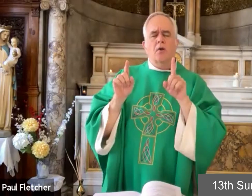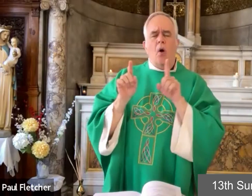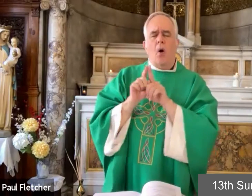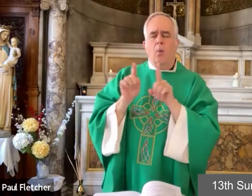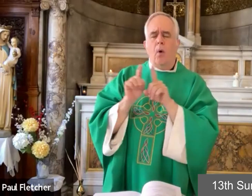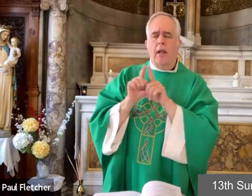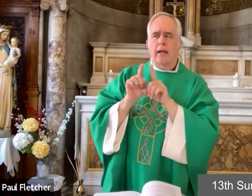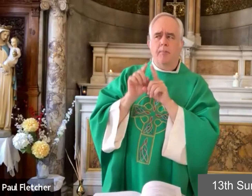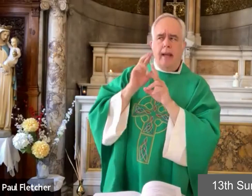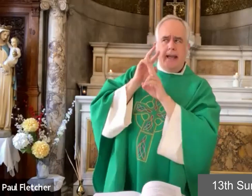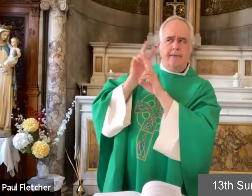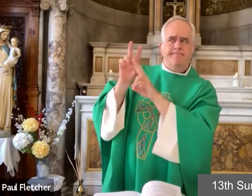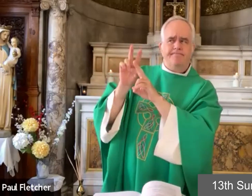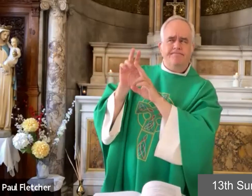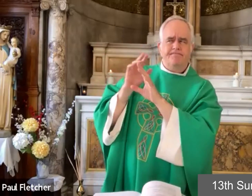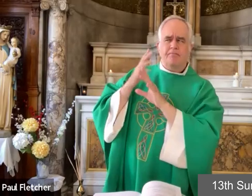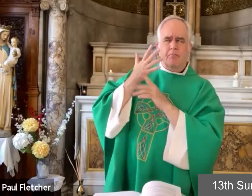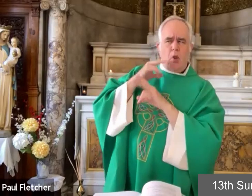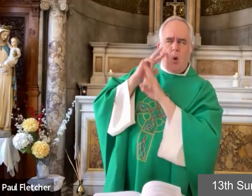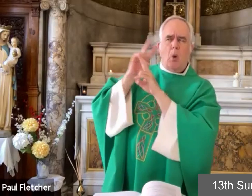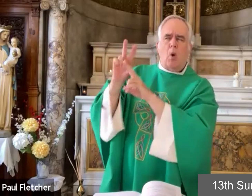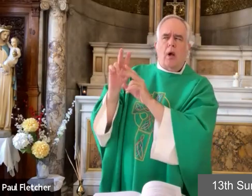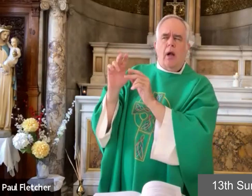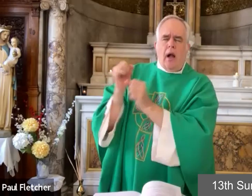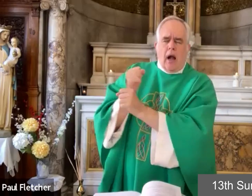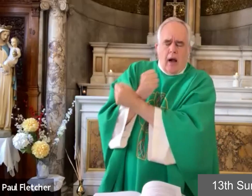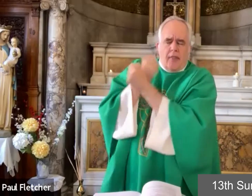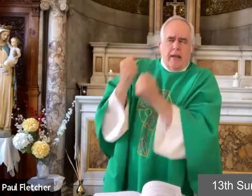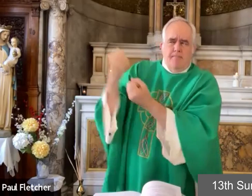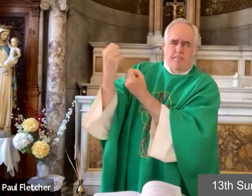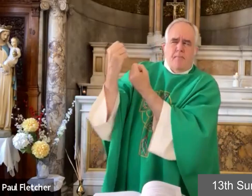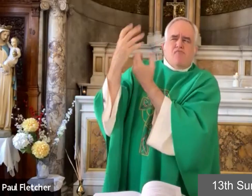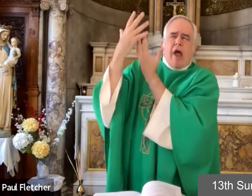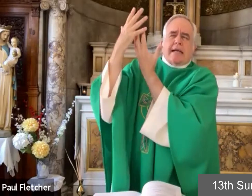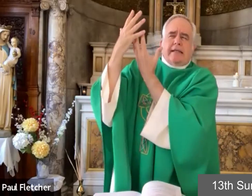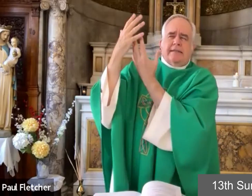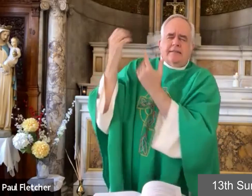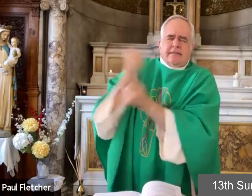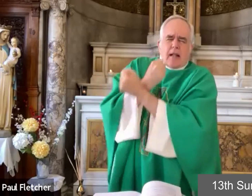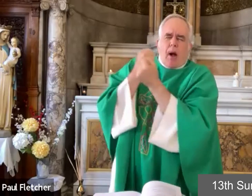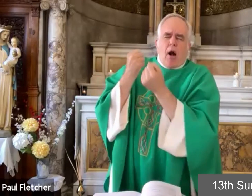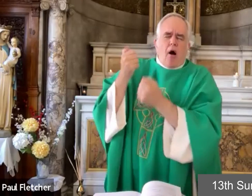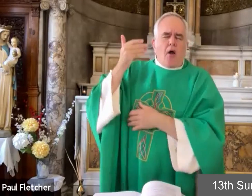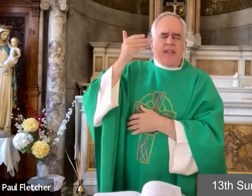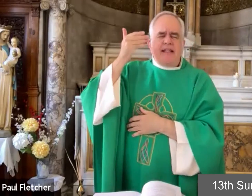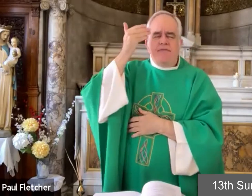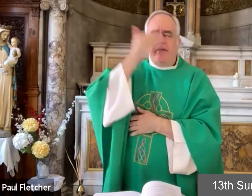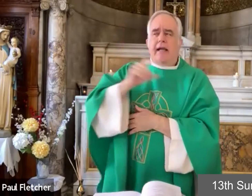So as well as being, don't look at the radiance, the power, the